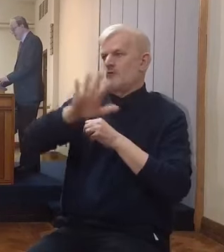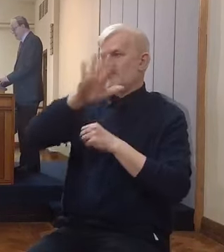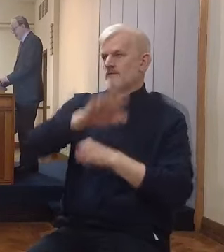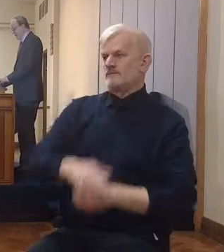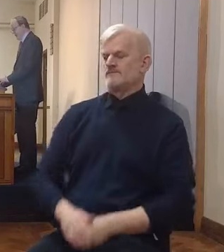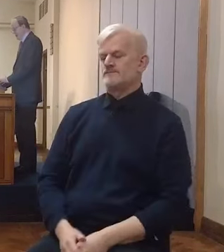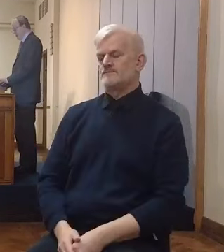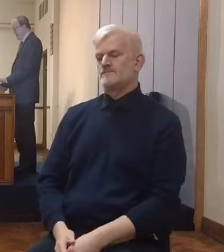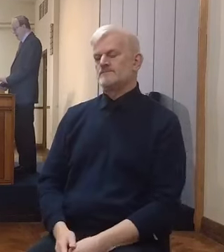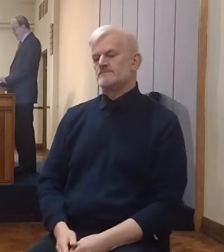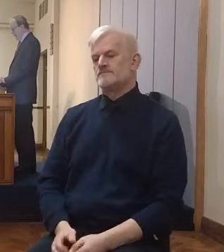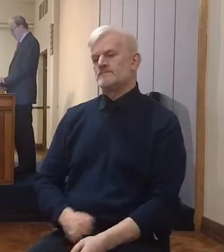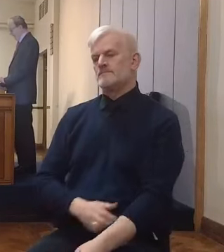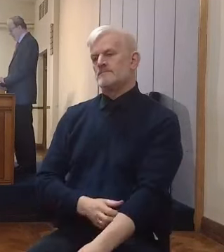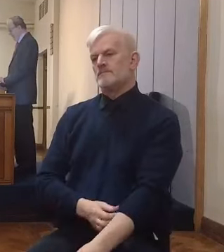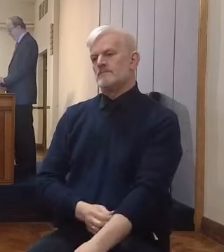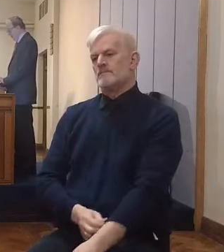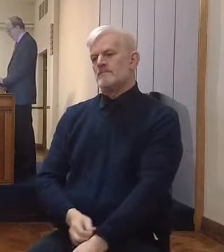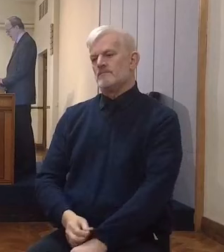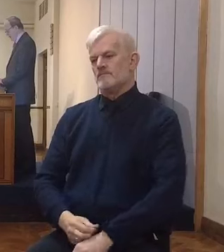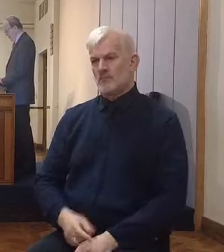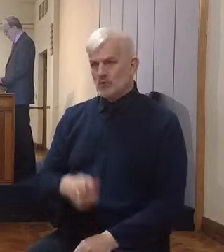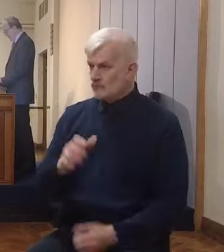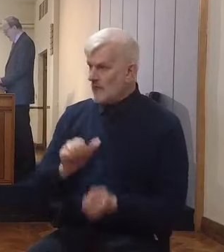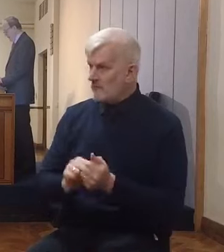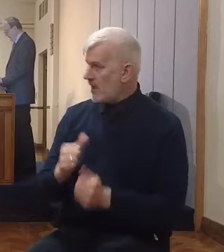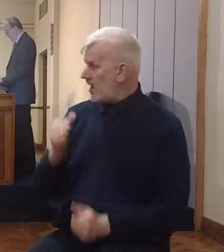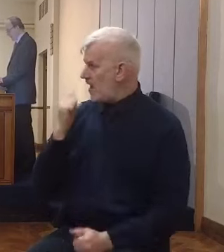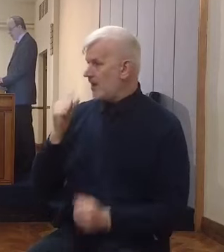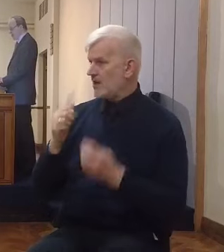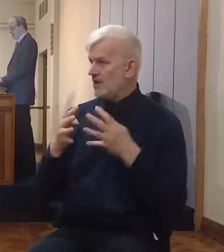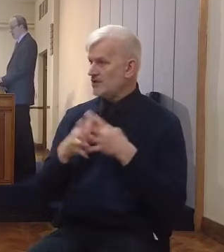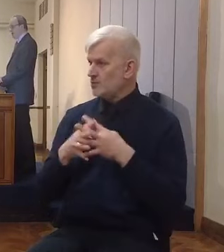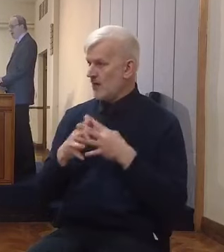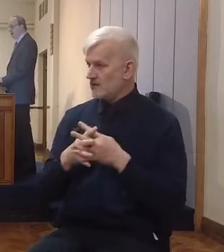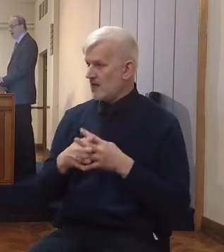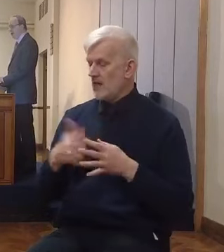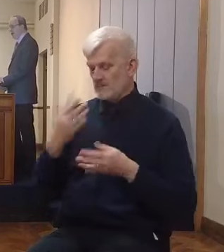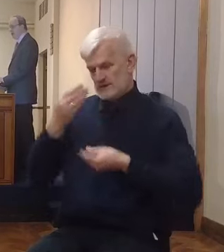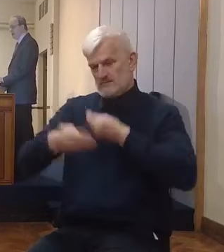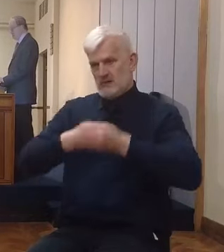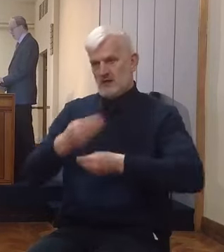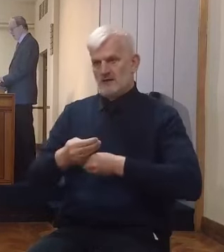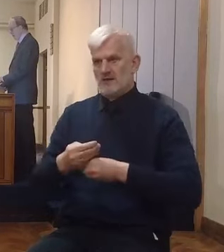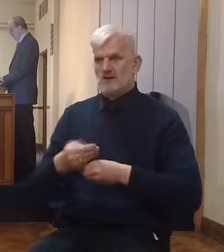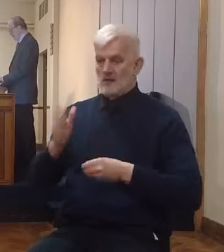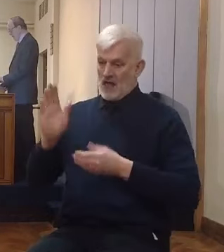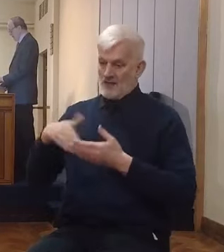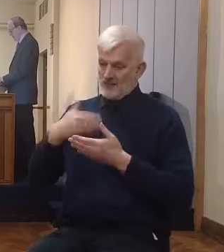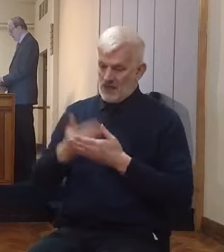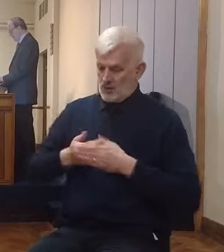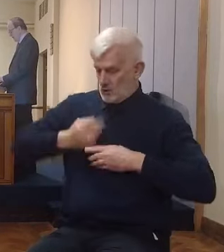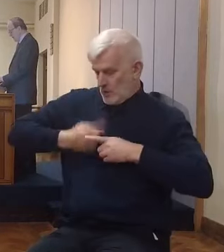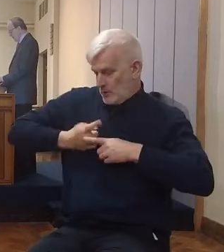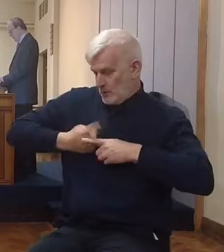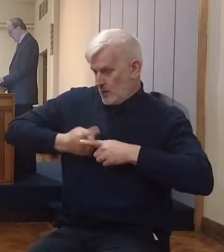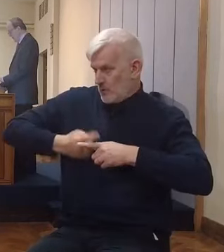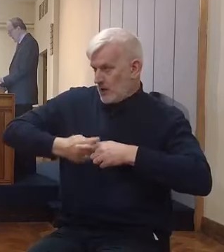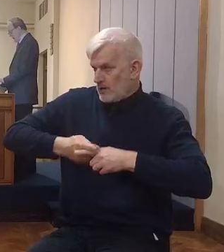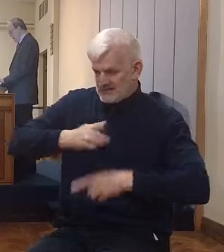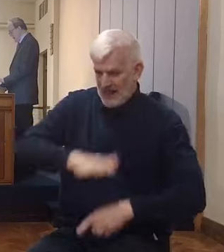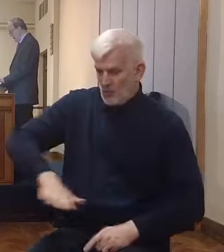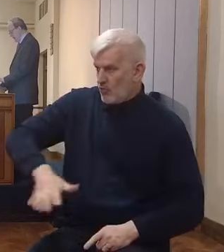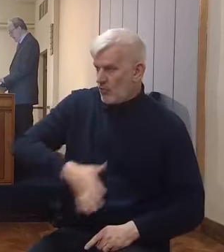study, up until now, everything has gone at express speed for the Southern